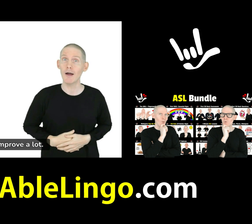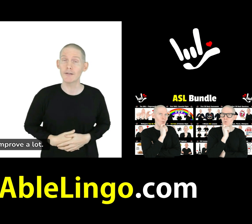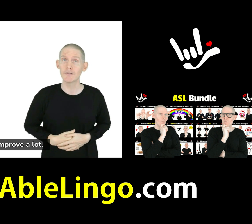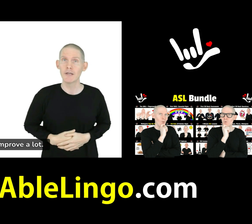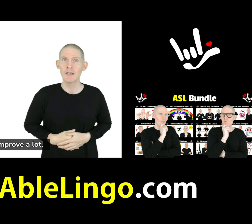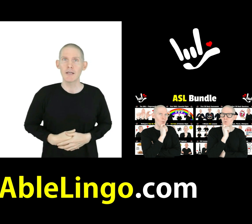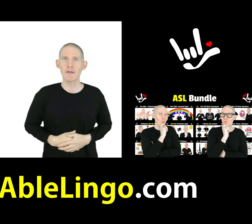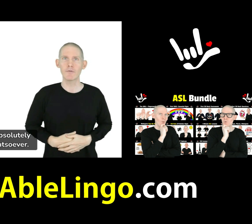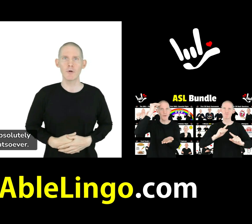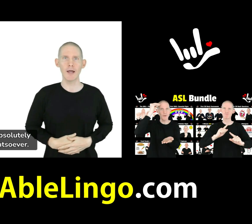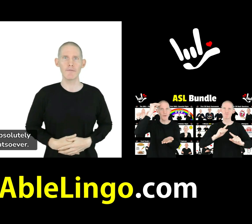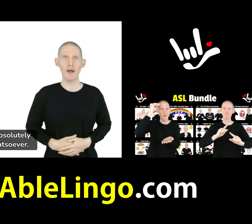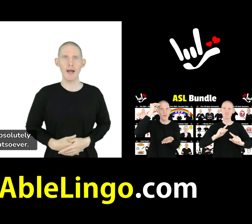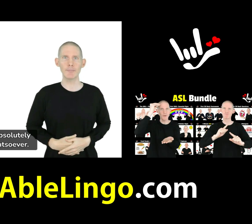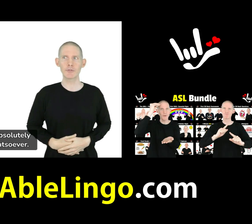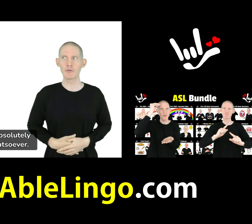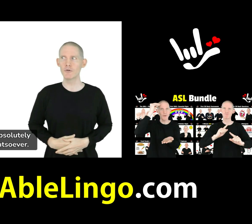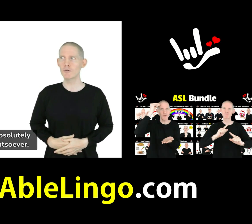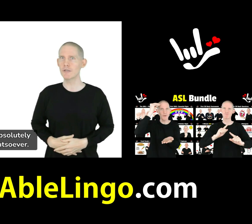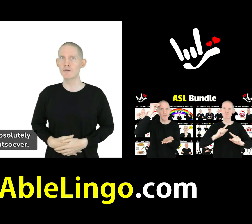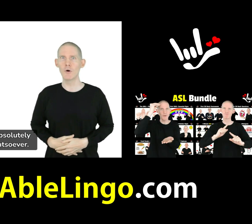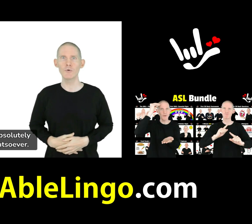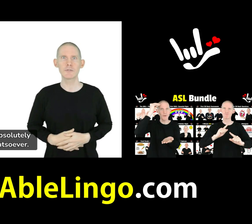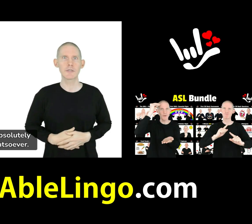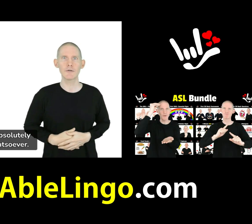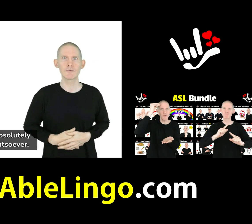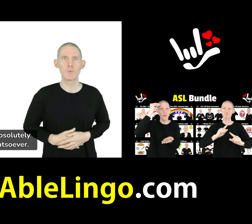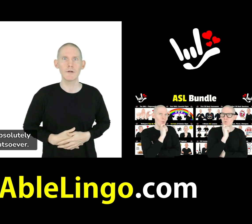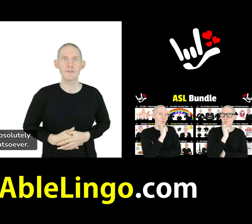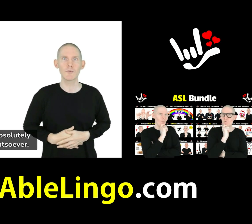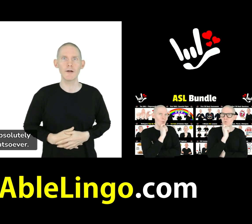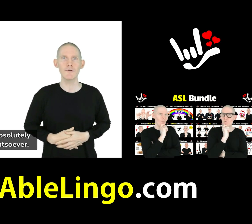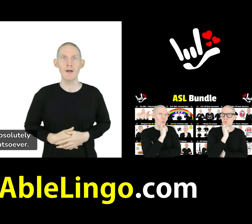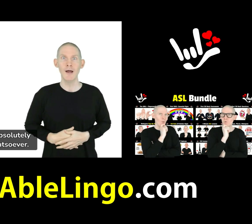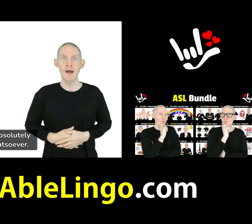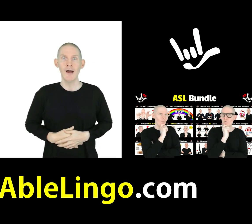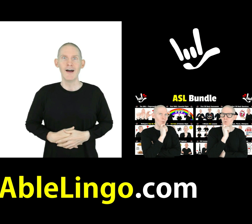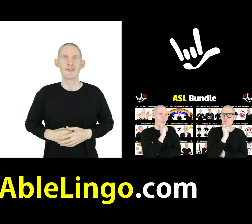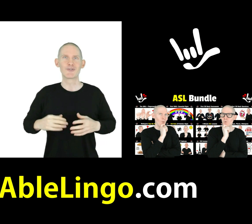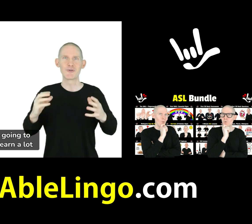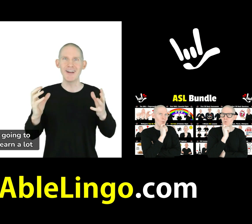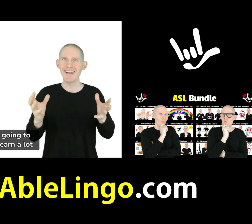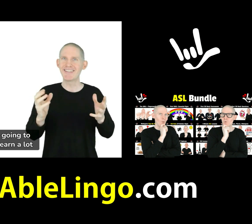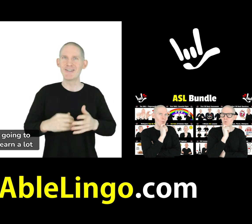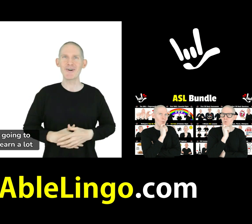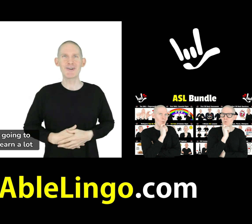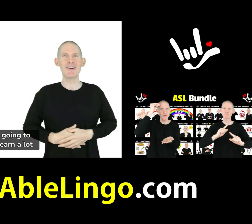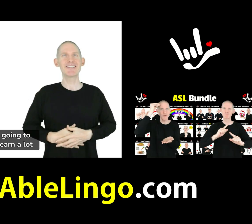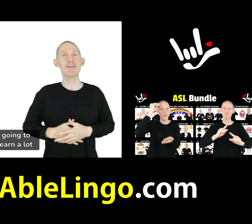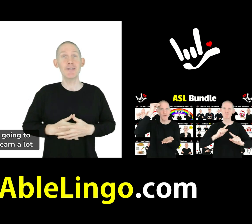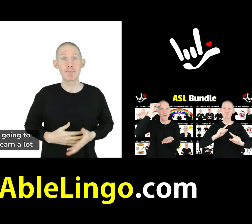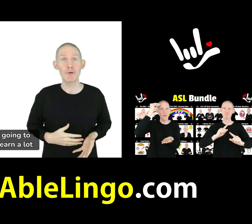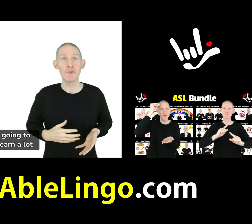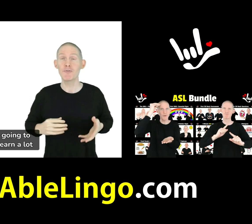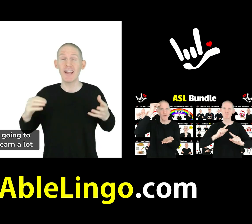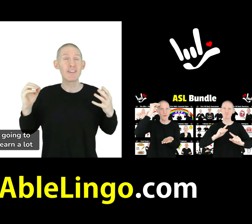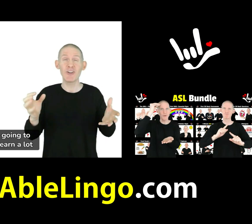lot. If you have absolutely no skills whatsoever, great. You're going to improve and learn